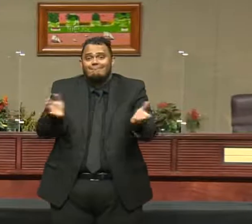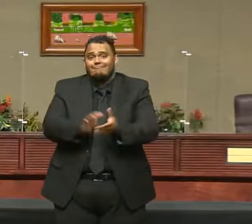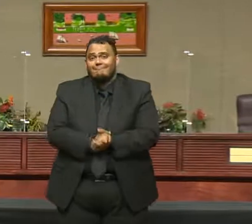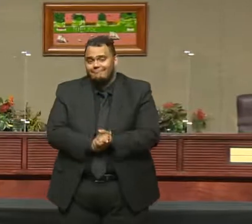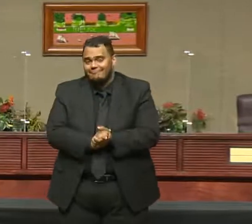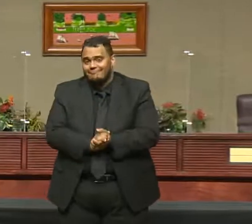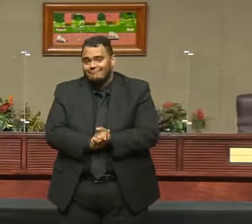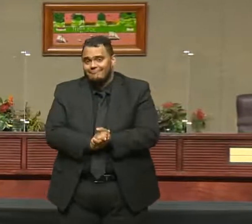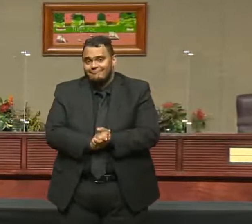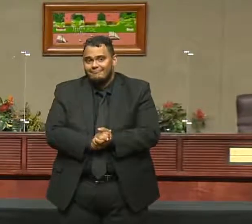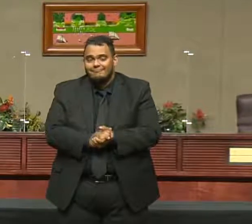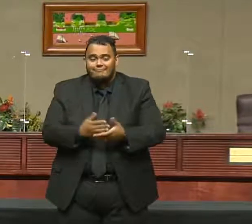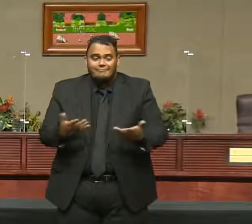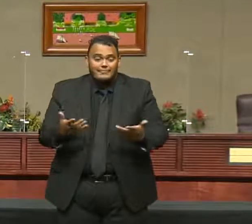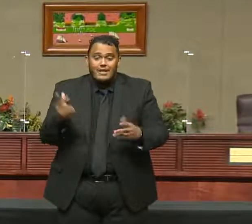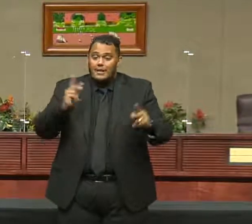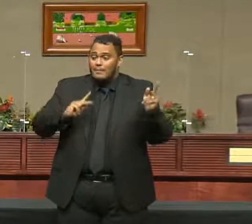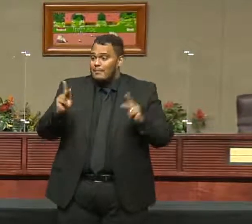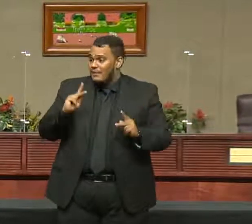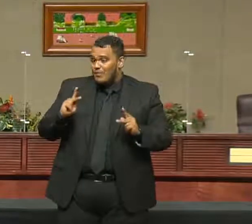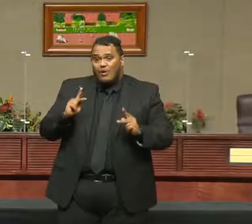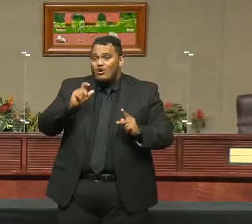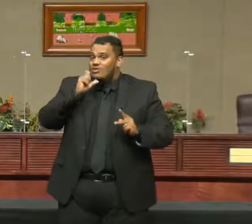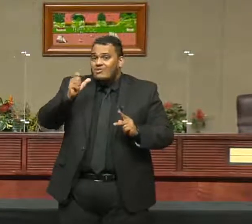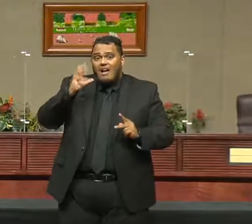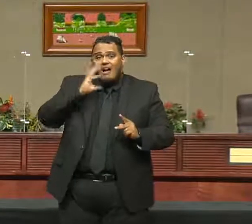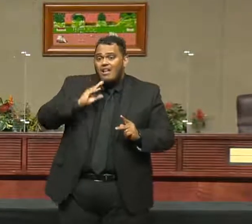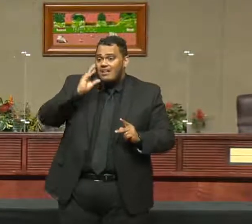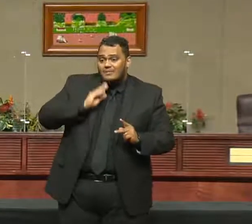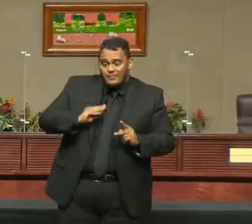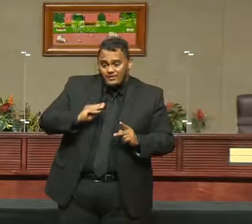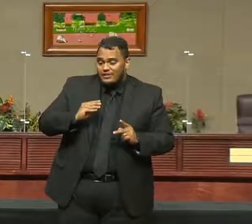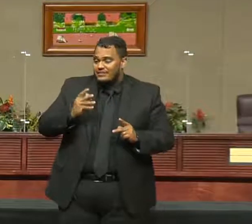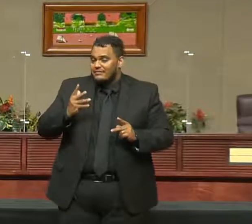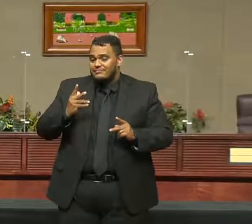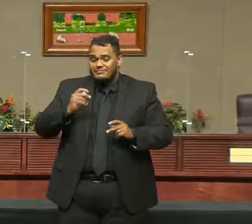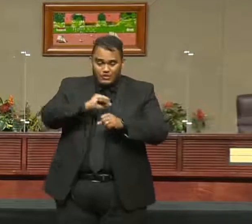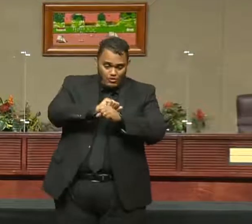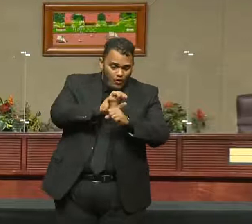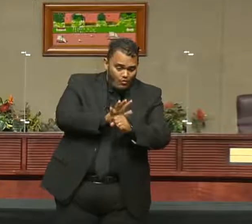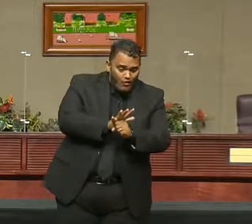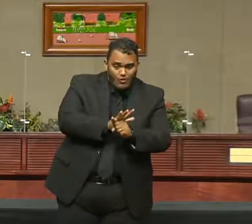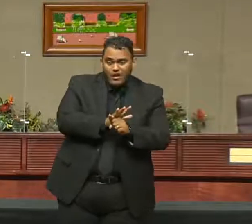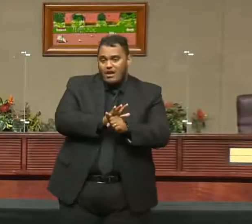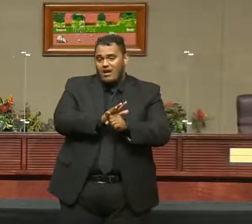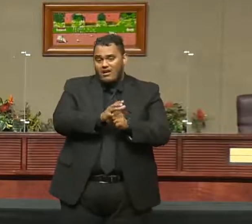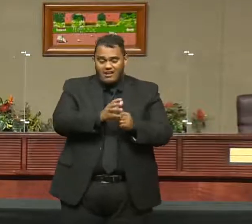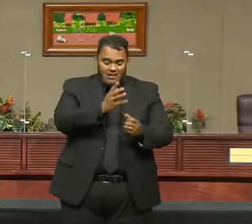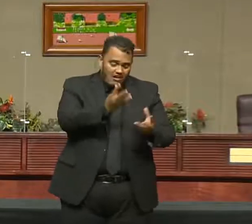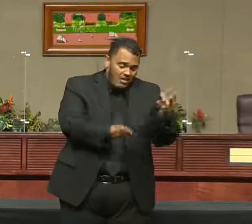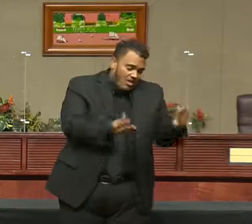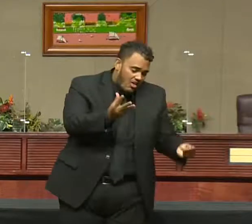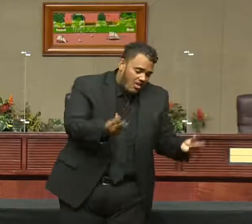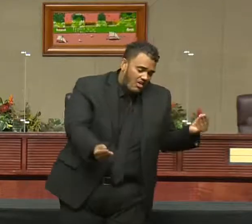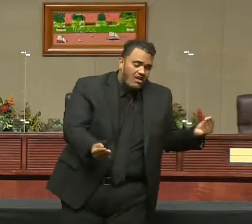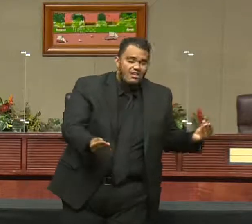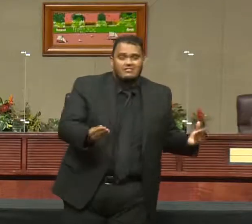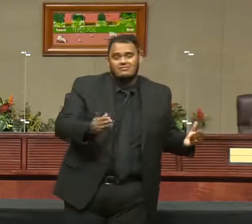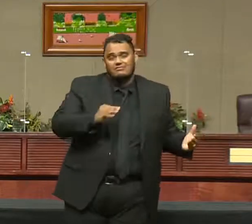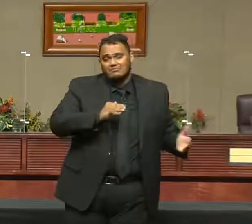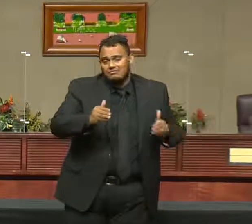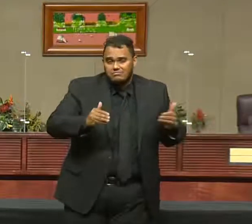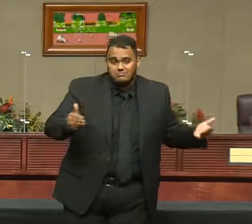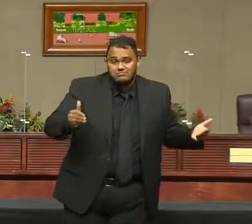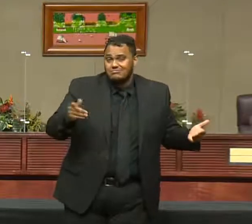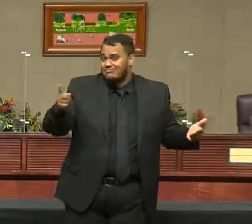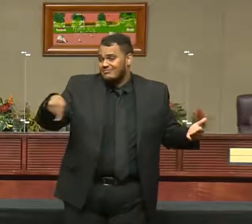People who has been less affected in the sense of the, dire consequences of the pandemic are probably less concerned about